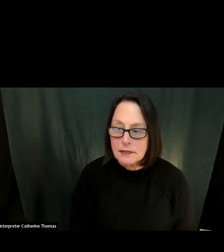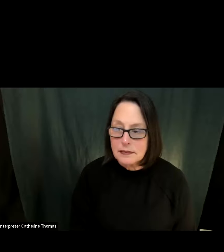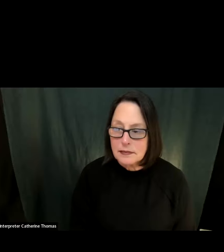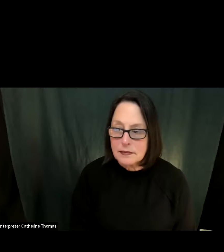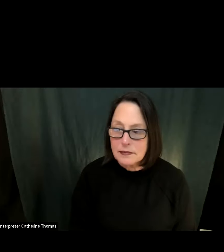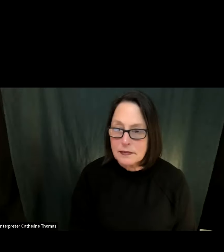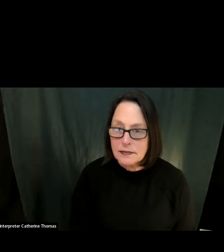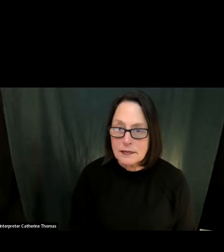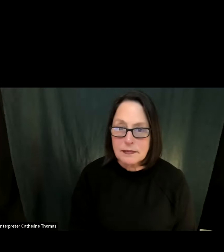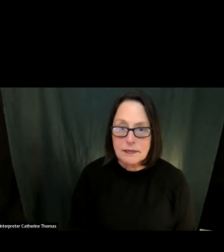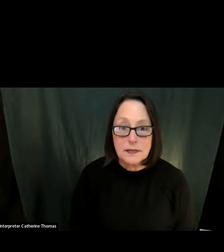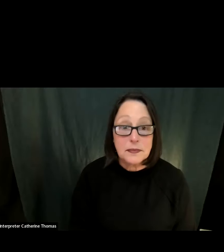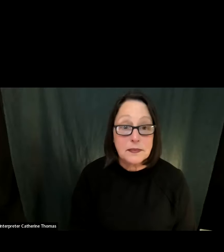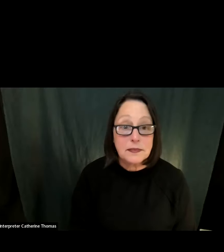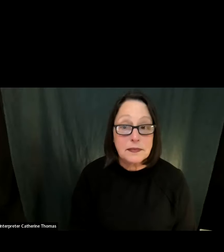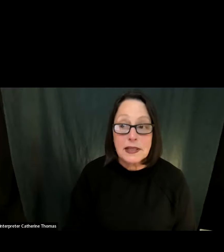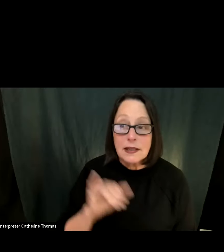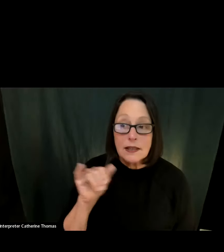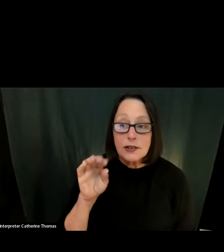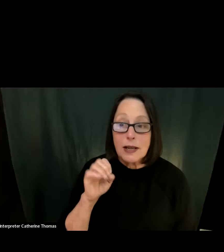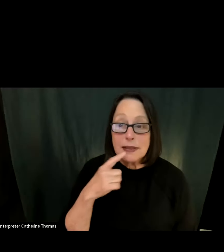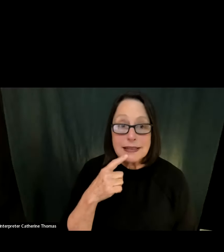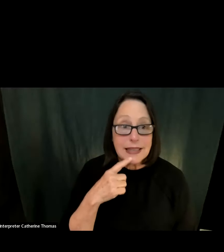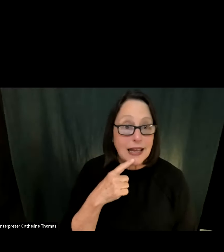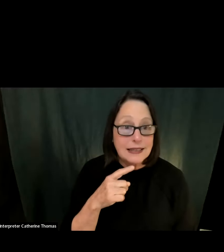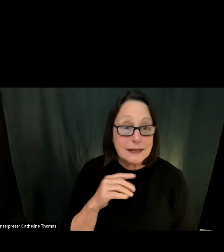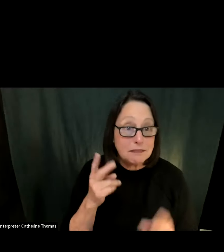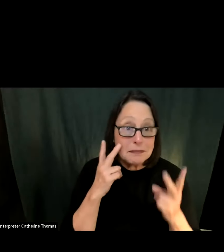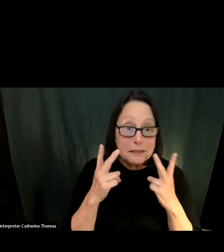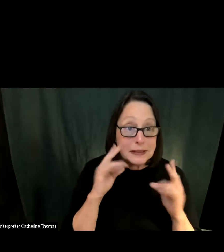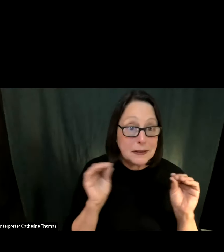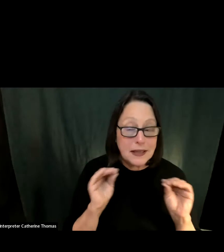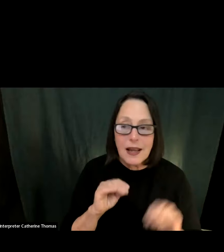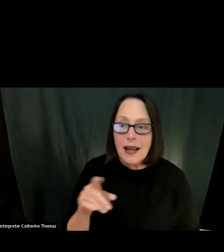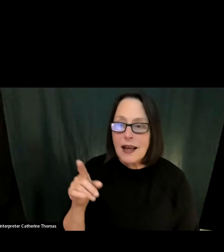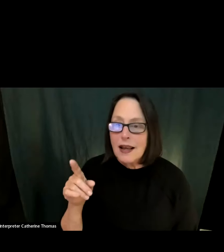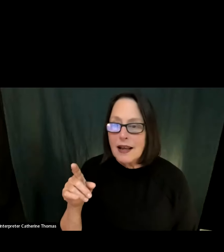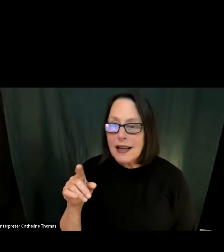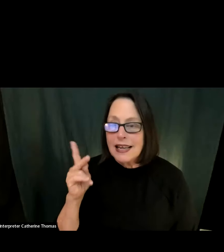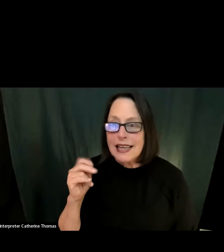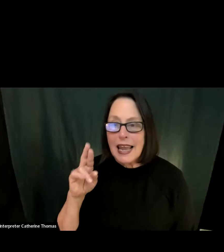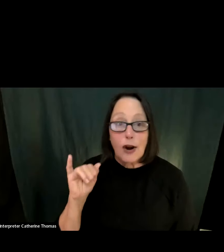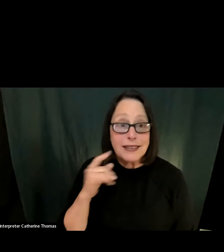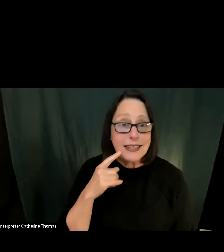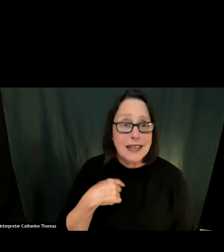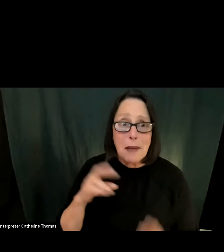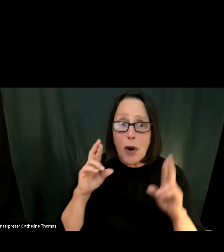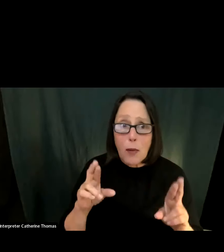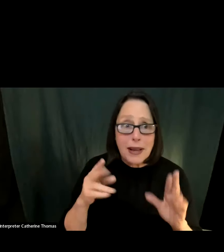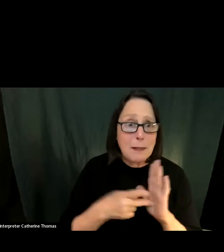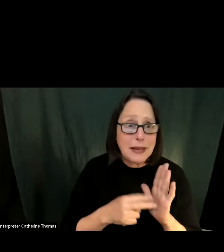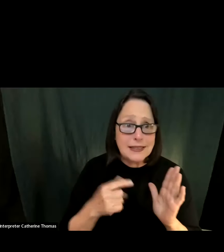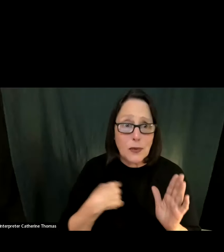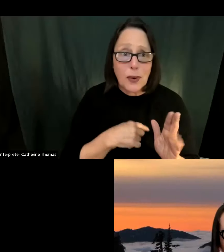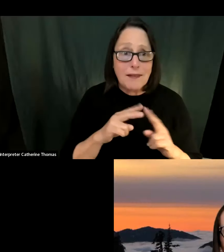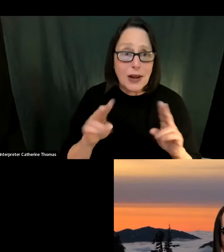Okay, I'm going to say they're getting clear, Jamie. I think that they're getting, that's my hope, right? I don't want to speak on behalf of everybody.